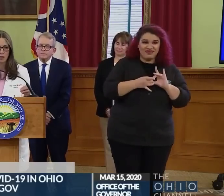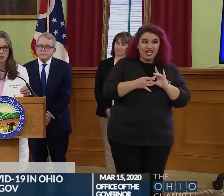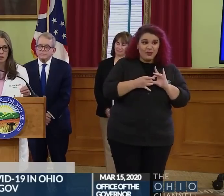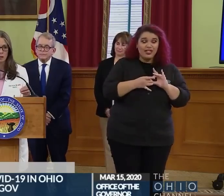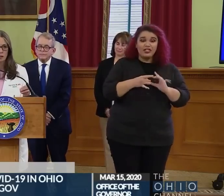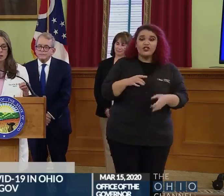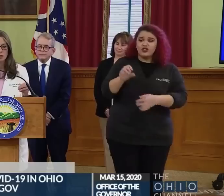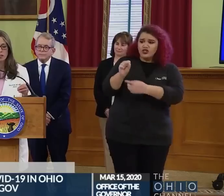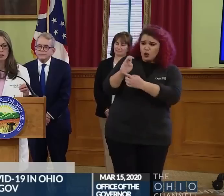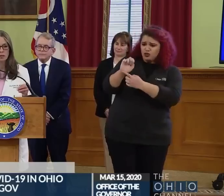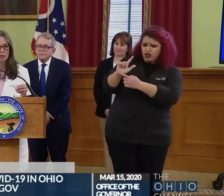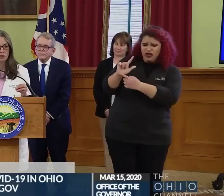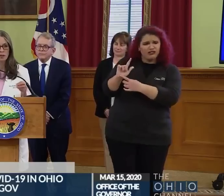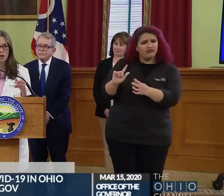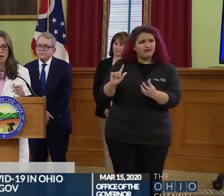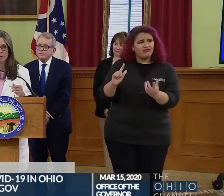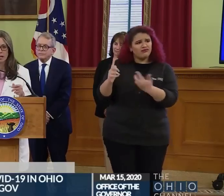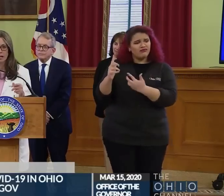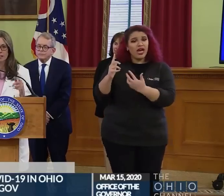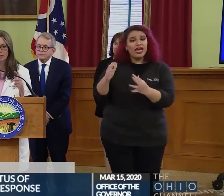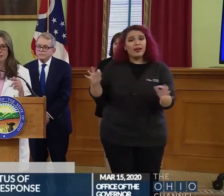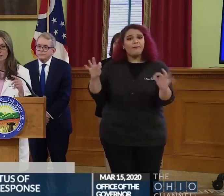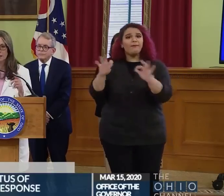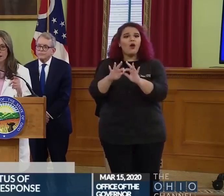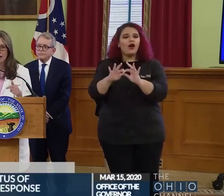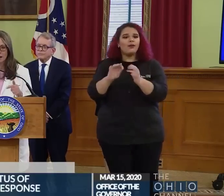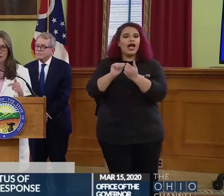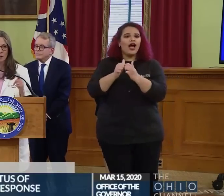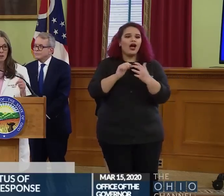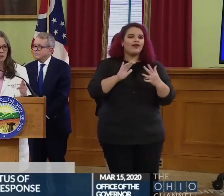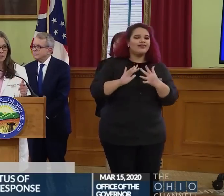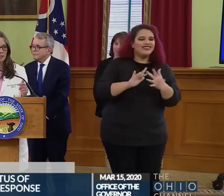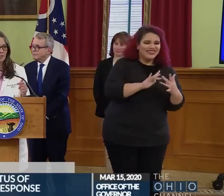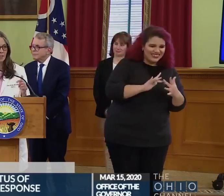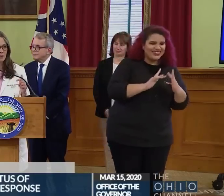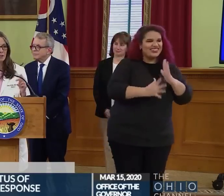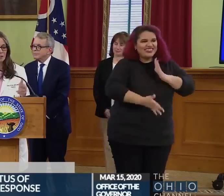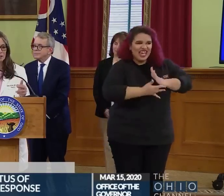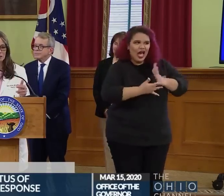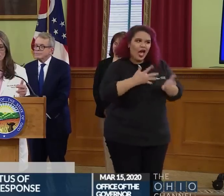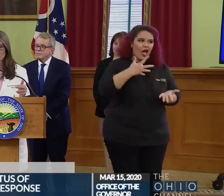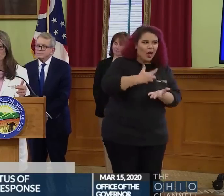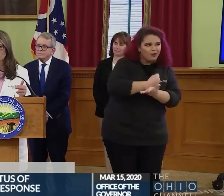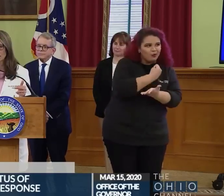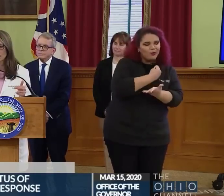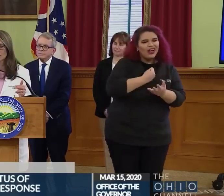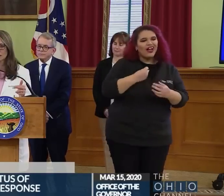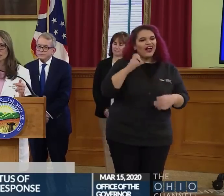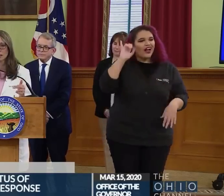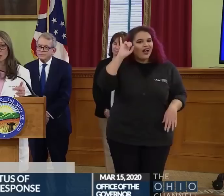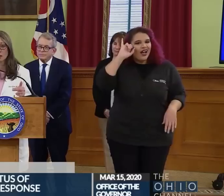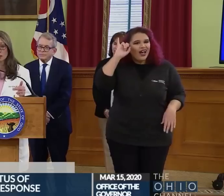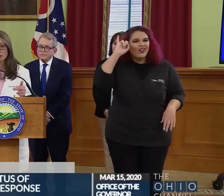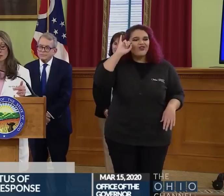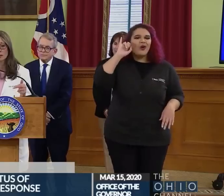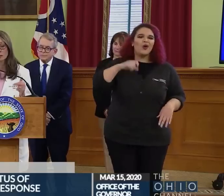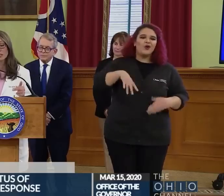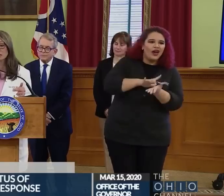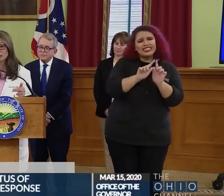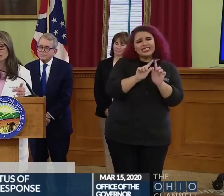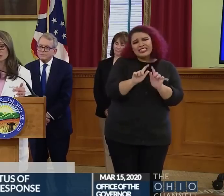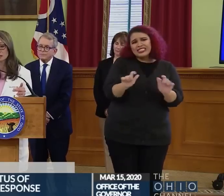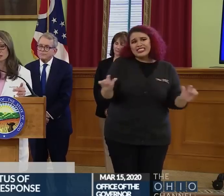than ever. We need to be using the iPad and the iPhone and FaceTime and the great technologies we have to stay close, because